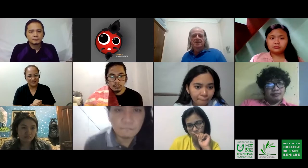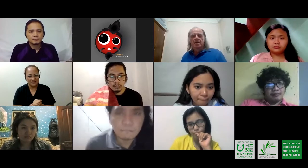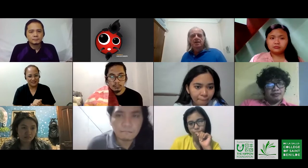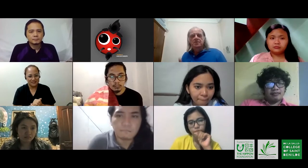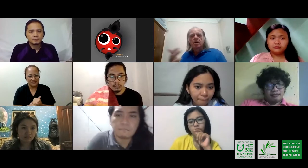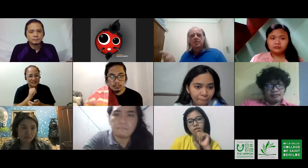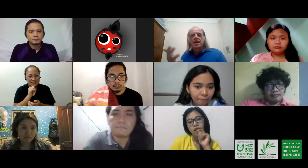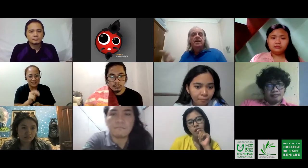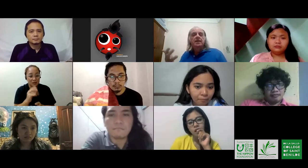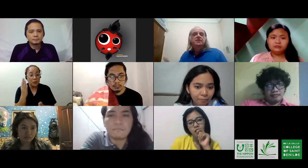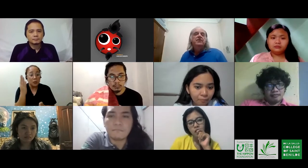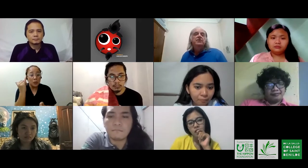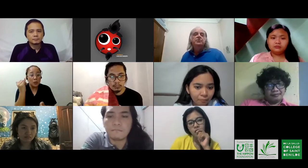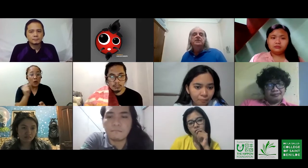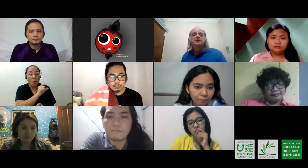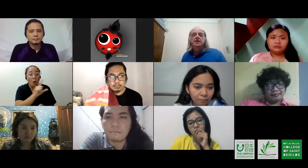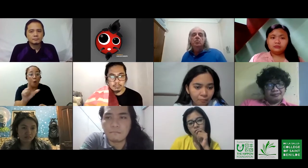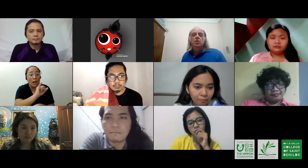because all the islands function the same way.